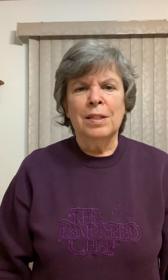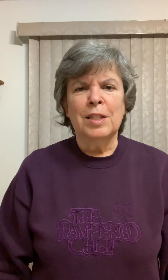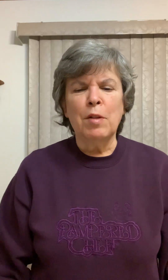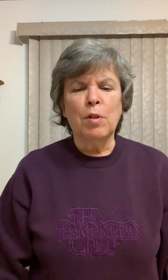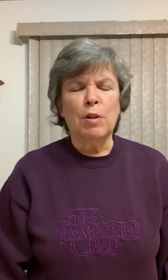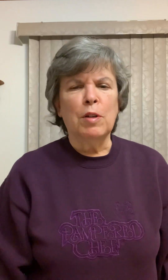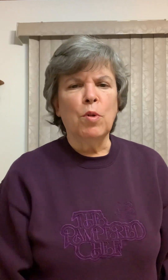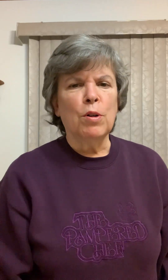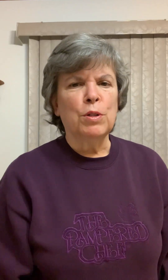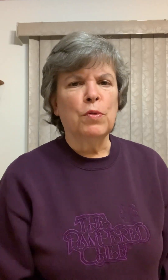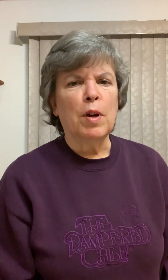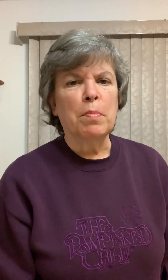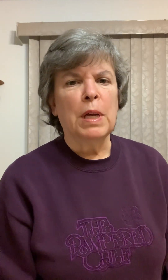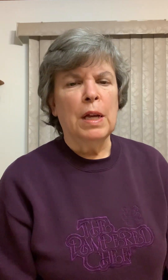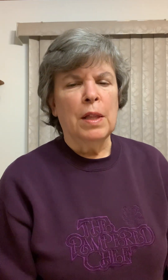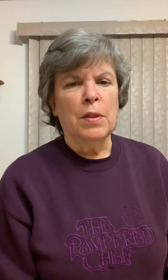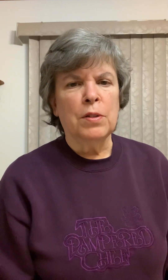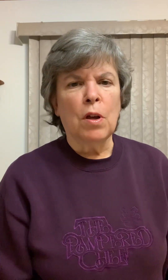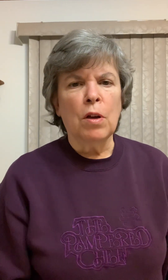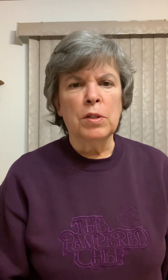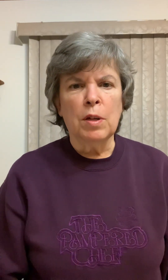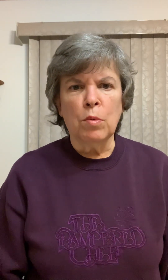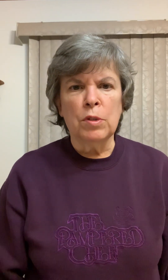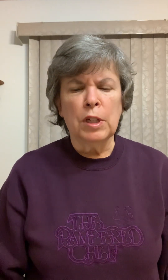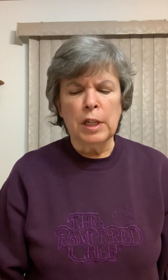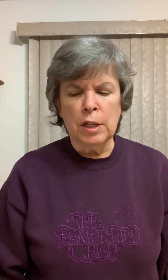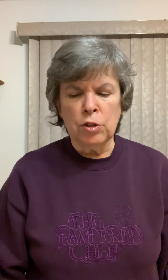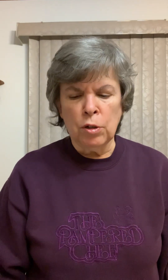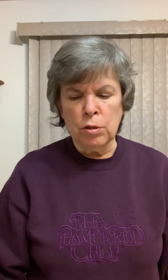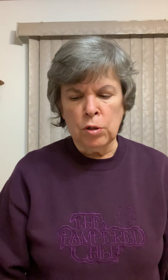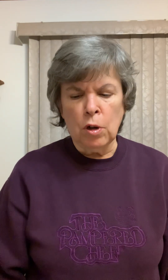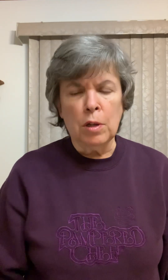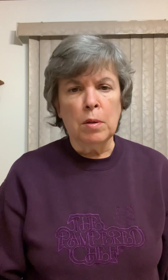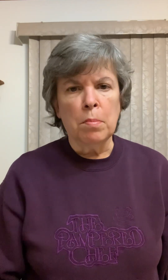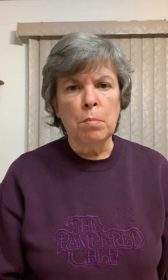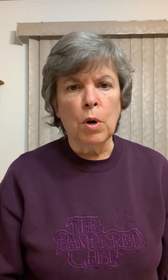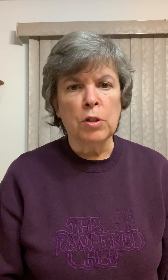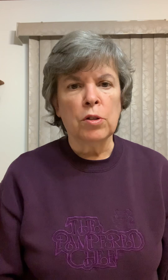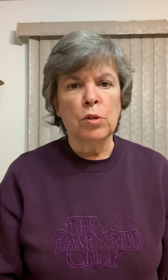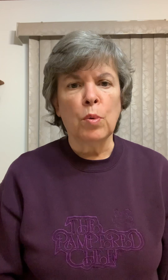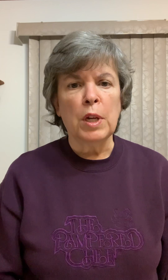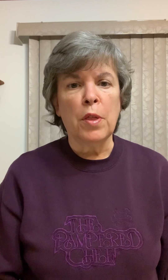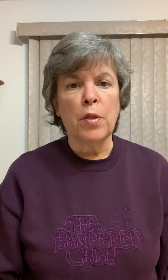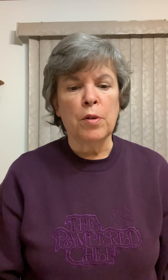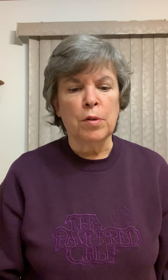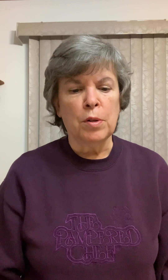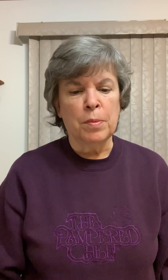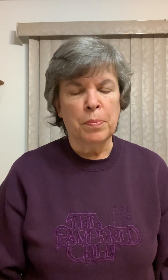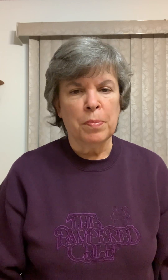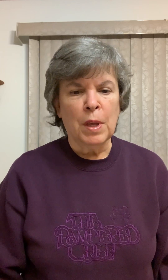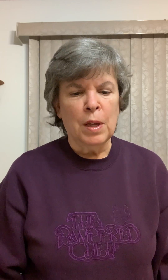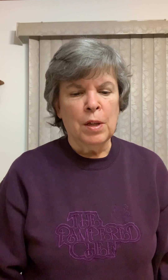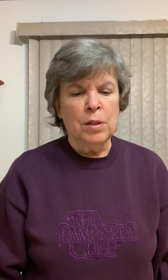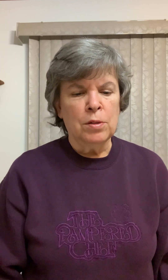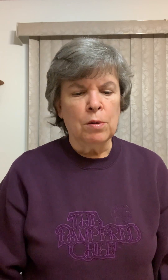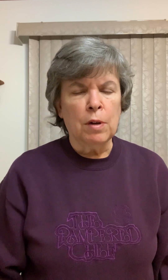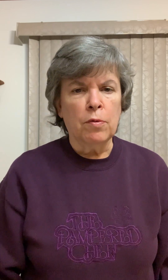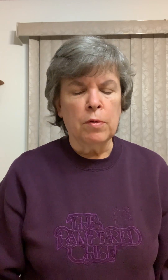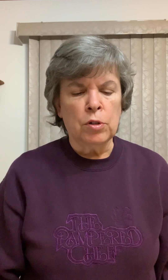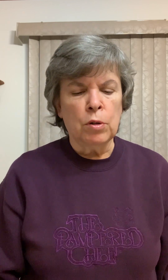Today we're learning words from the songs that we're singing at church on March 23rd. So I've